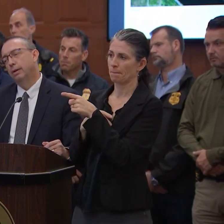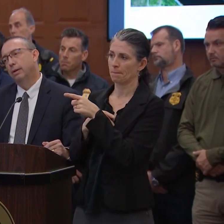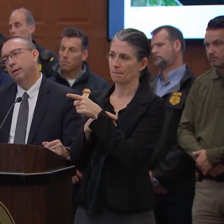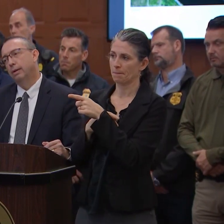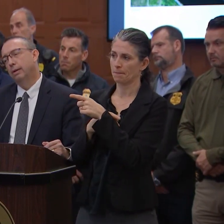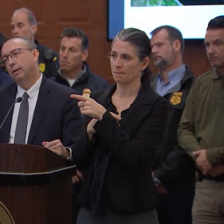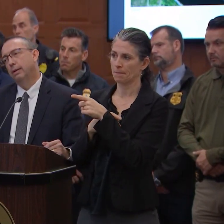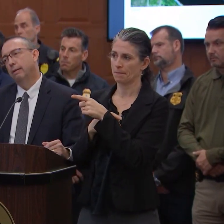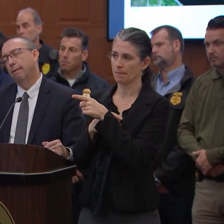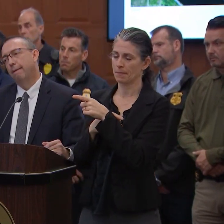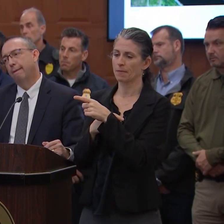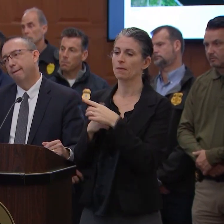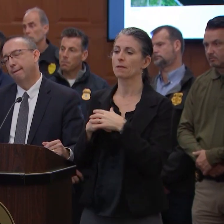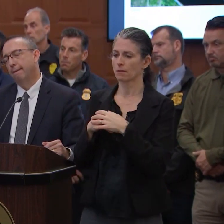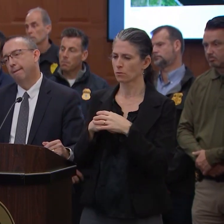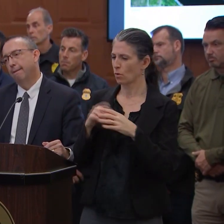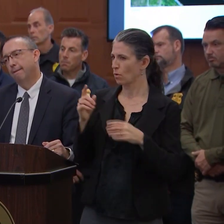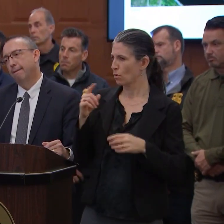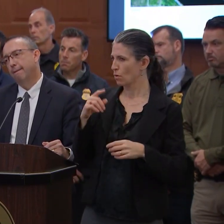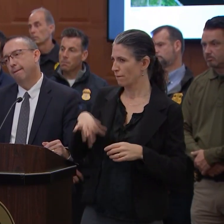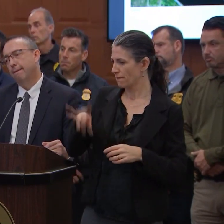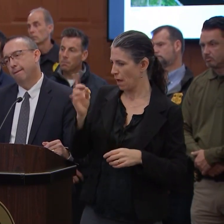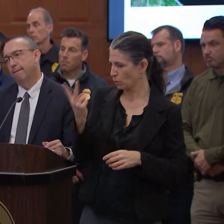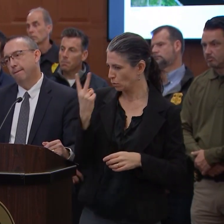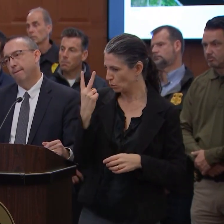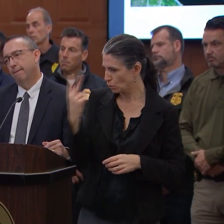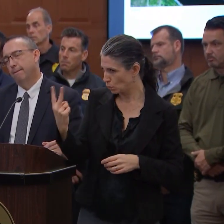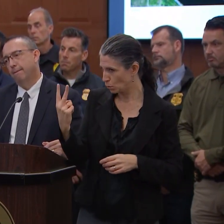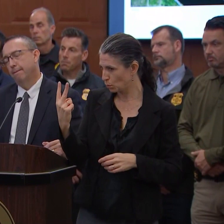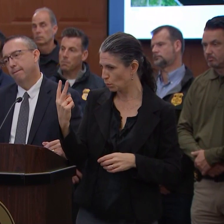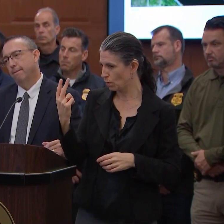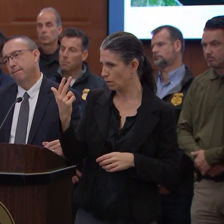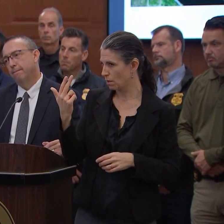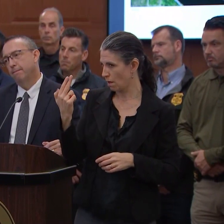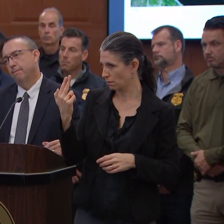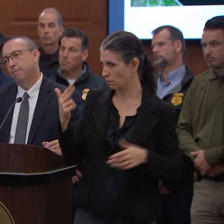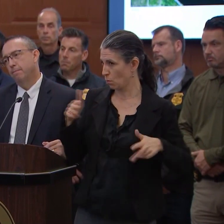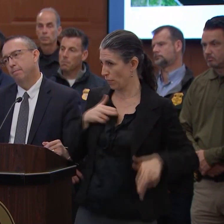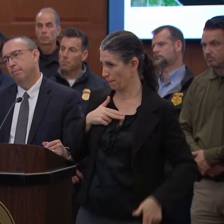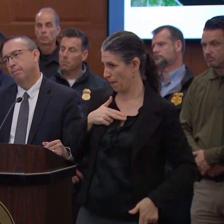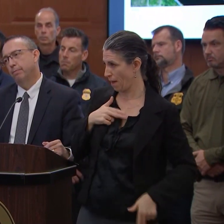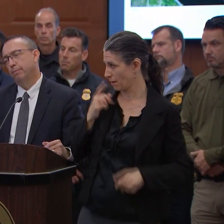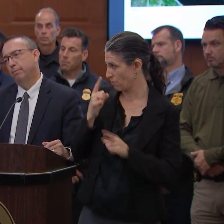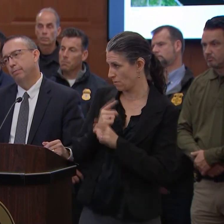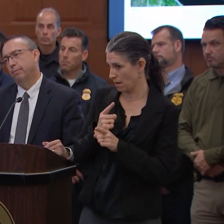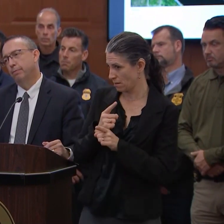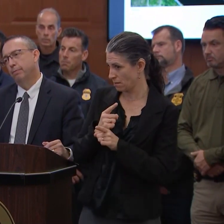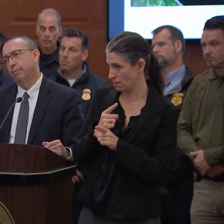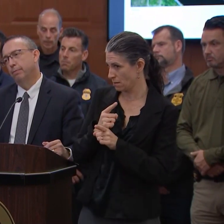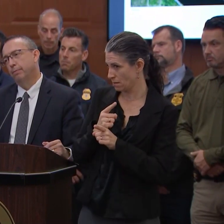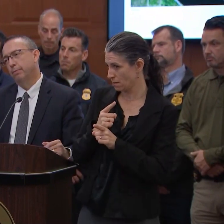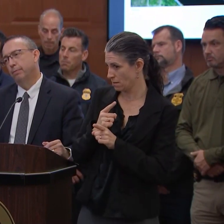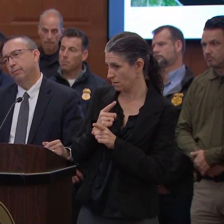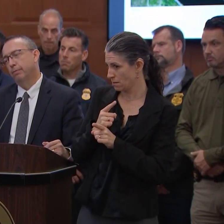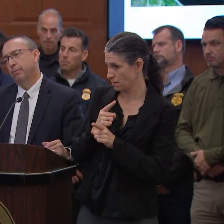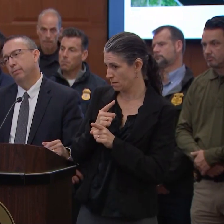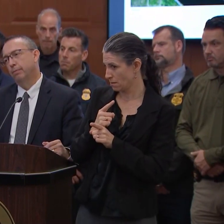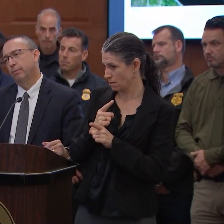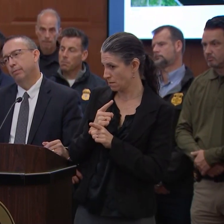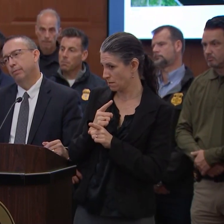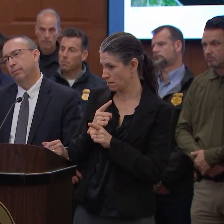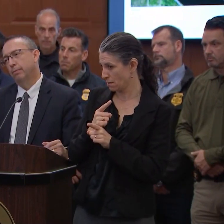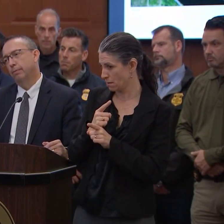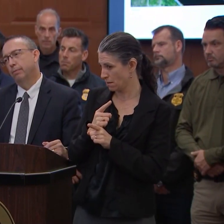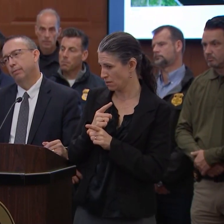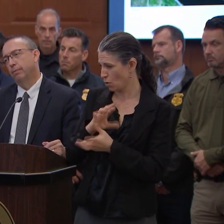2 firearms were found with his body. So can you just clarify, does that mean there were 3 firearms